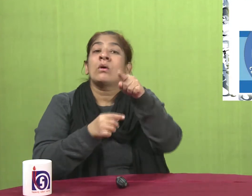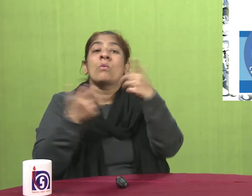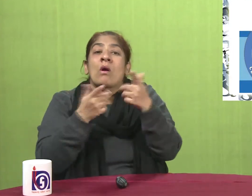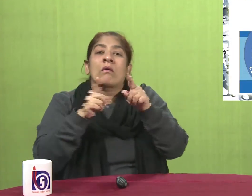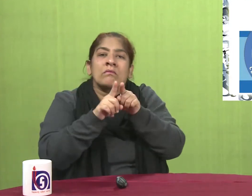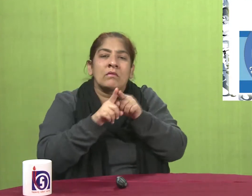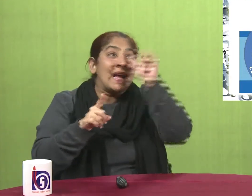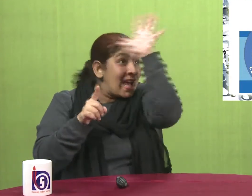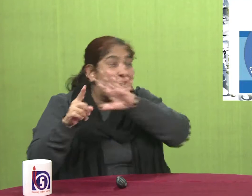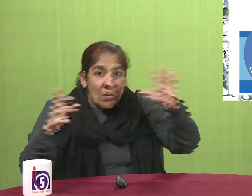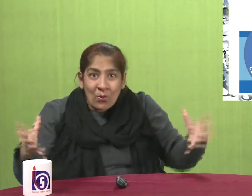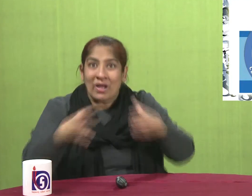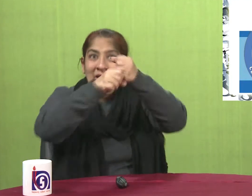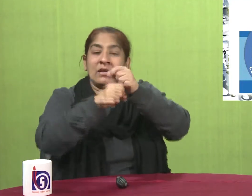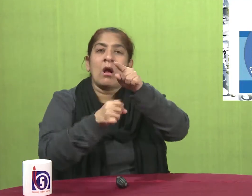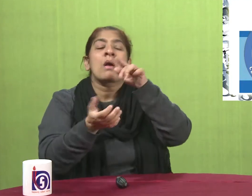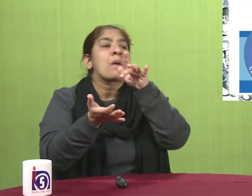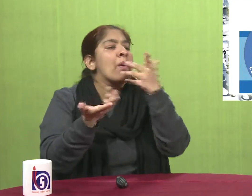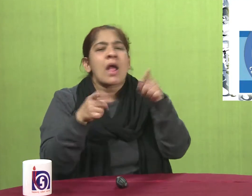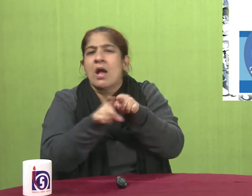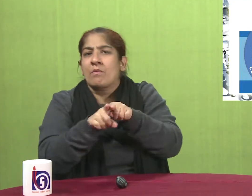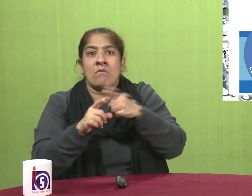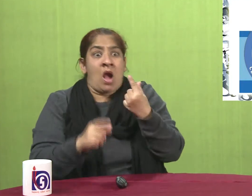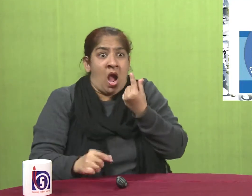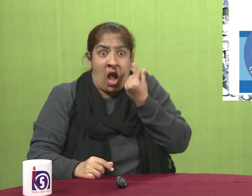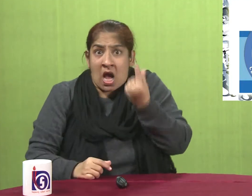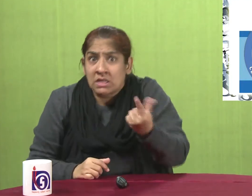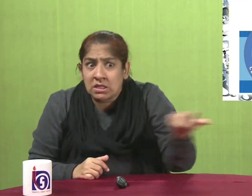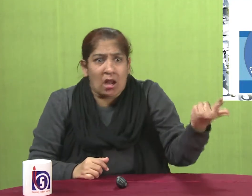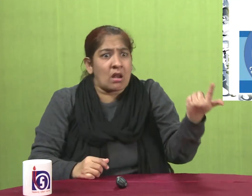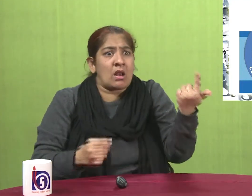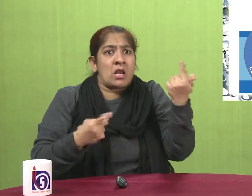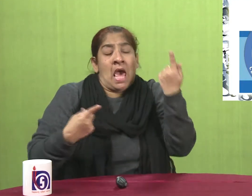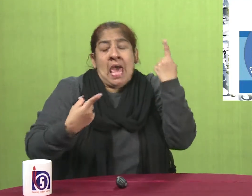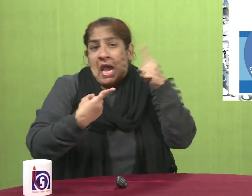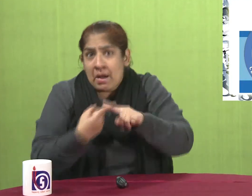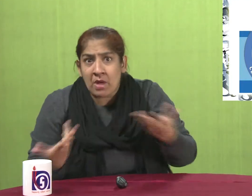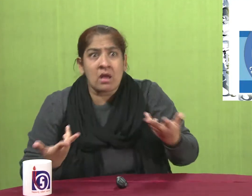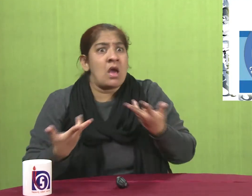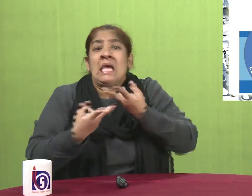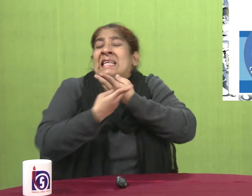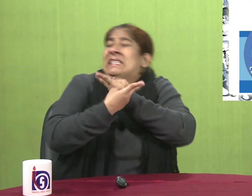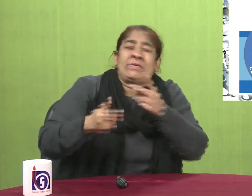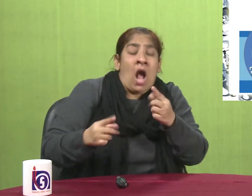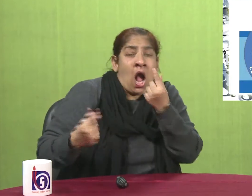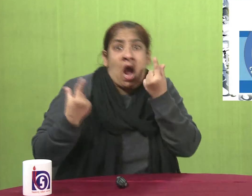nation. It looks after all the banks together, and whenever a bank